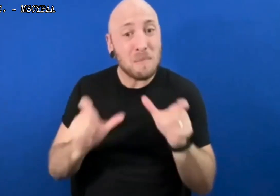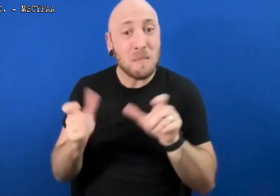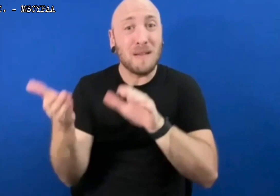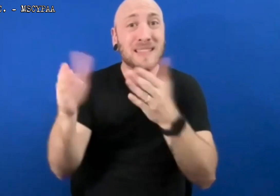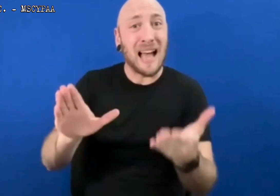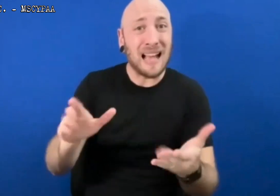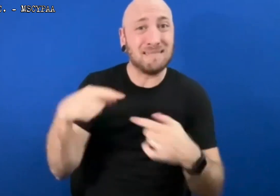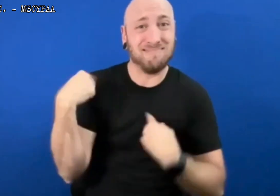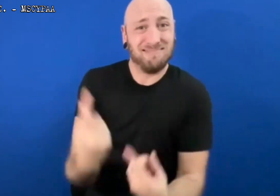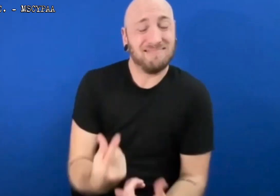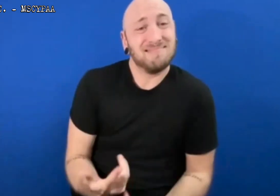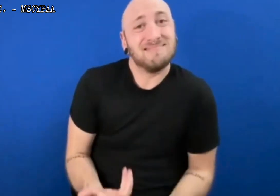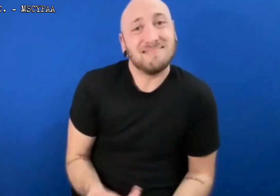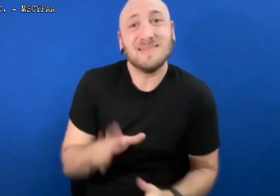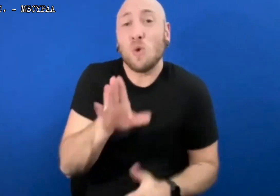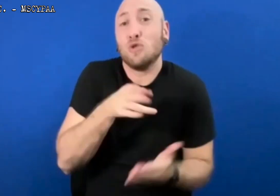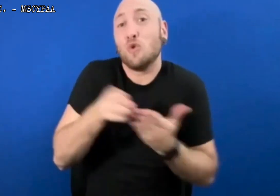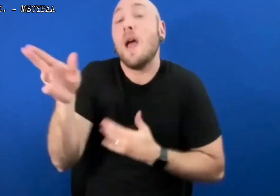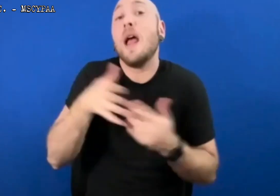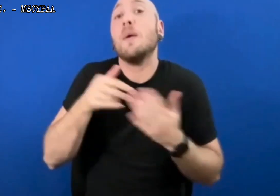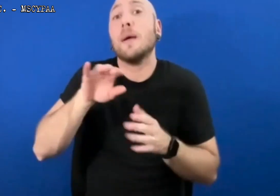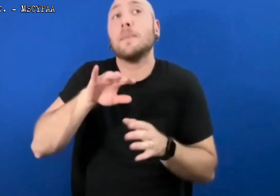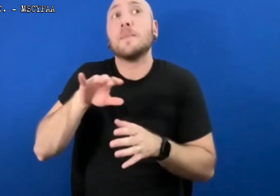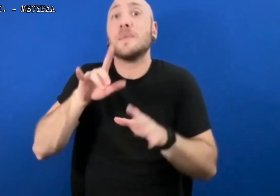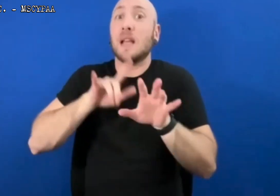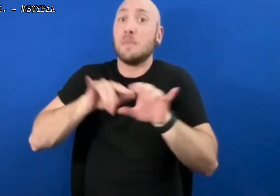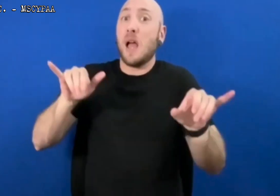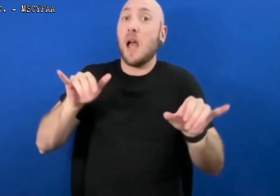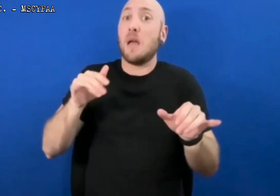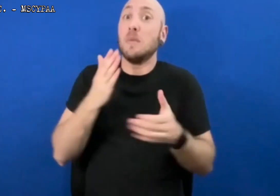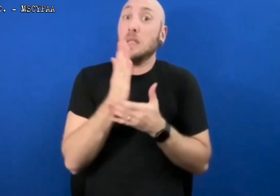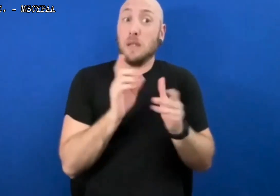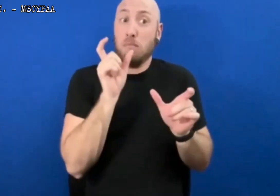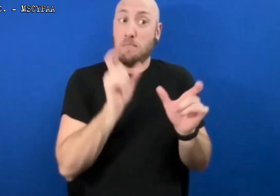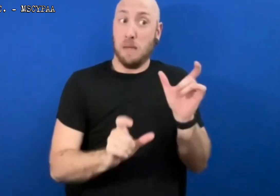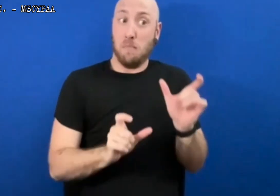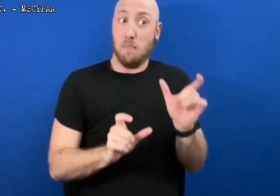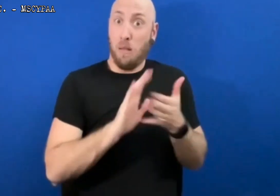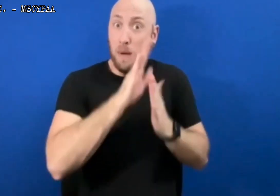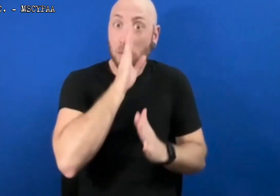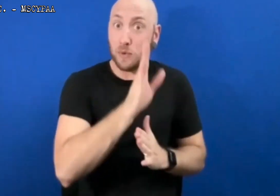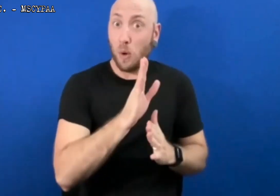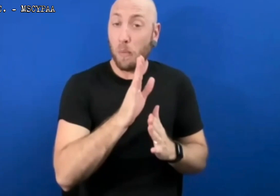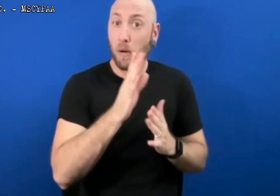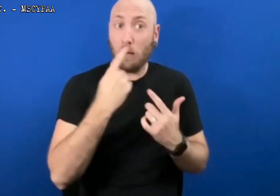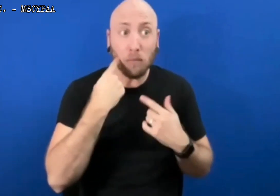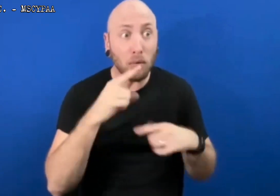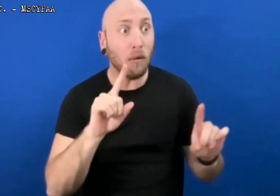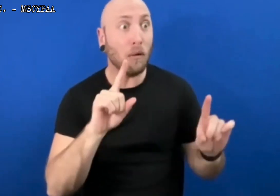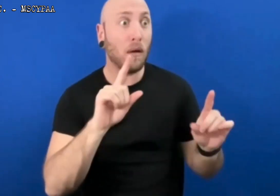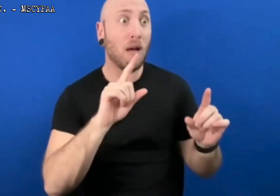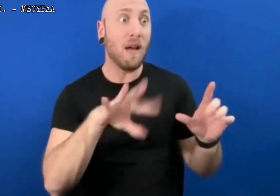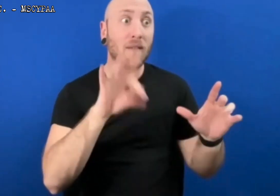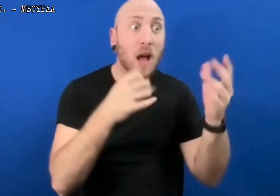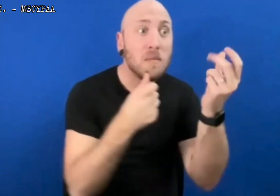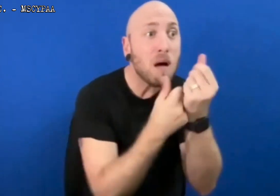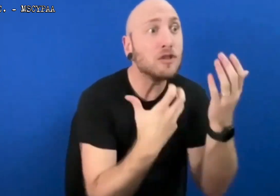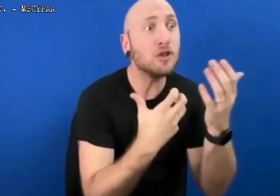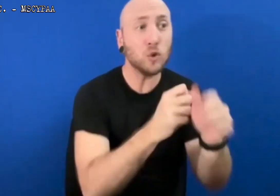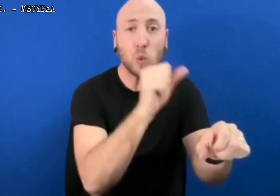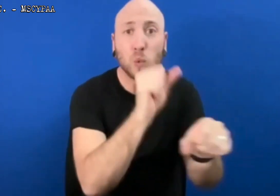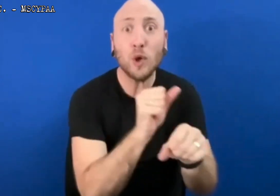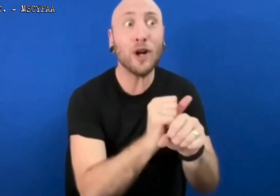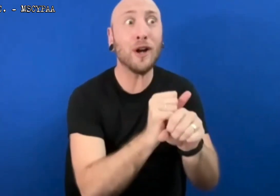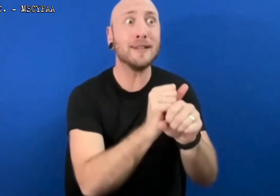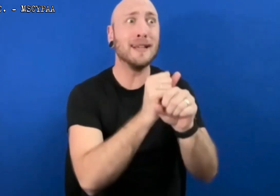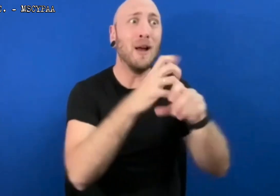um but you know, at the same time, I've also seen like people, you know, get sober and get sponsors and go through the work and like get